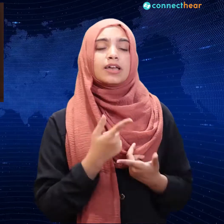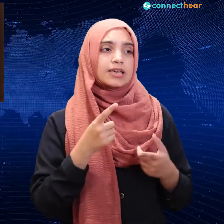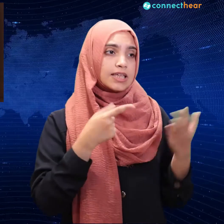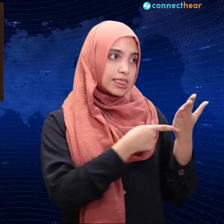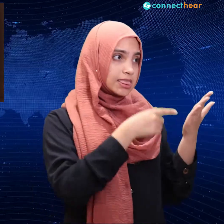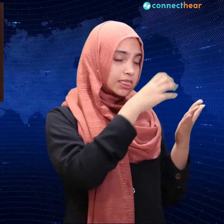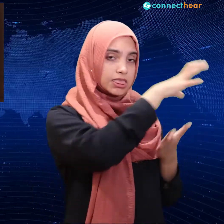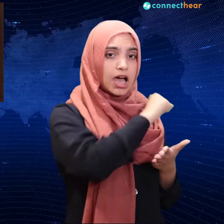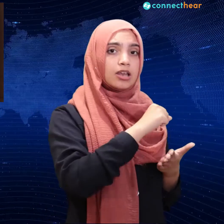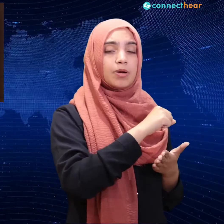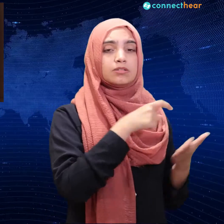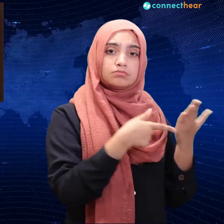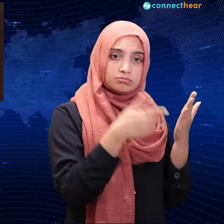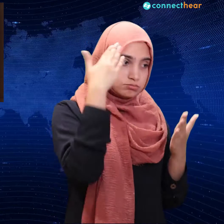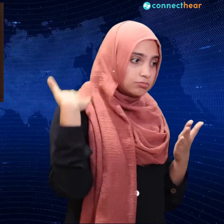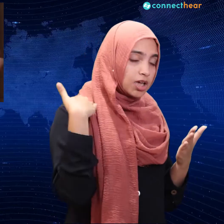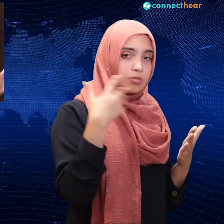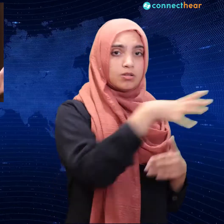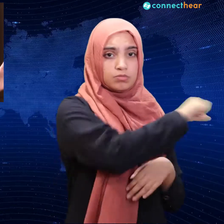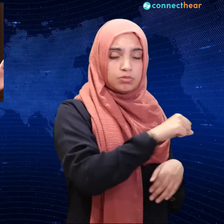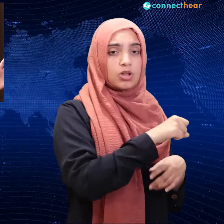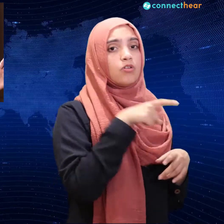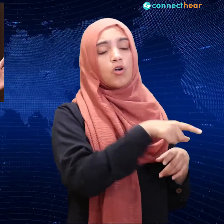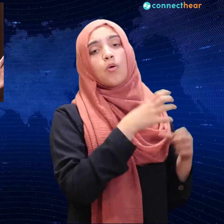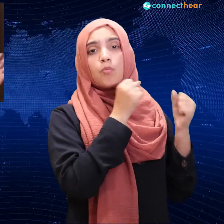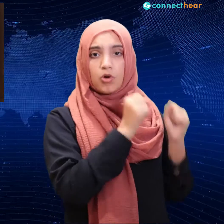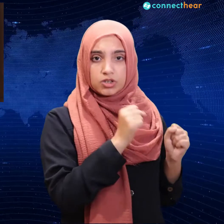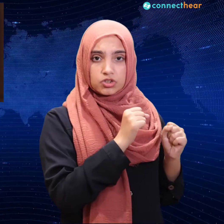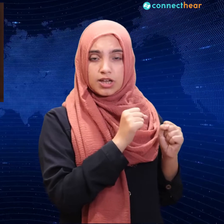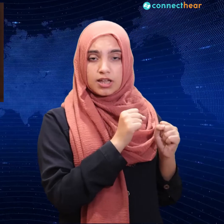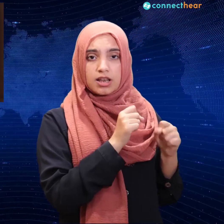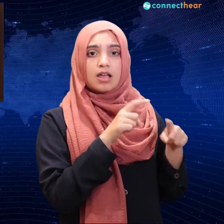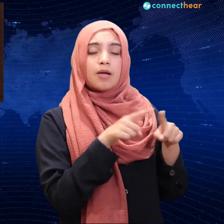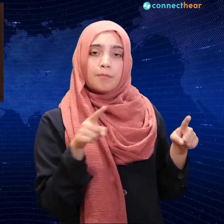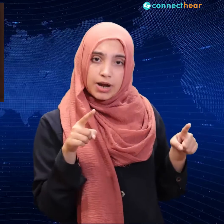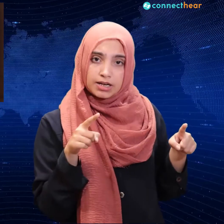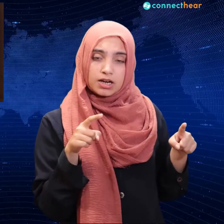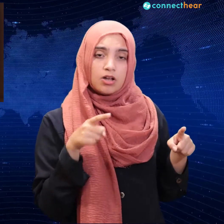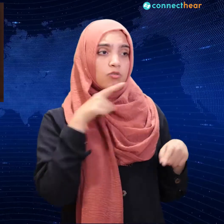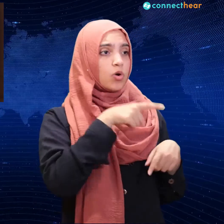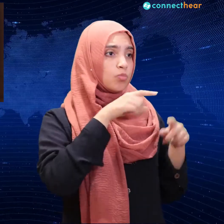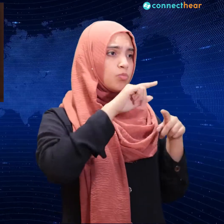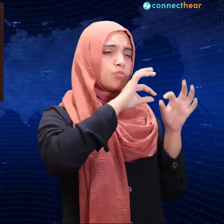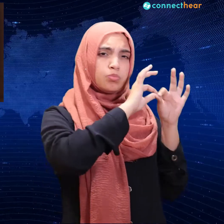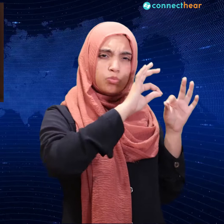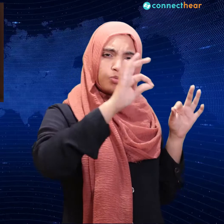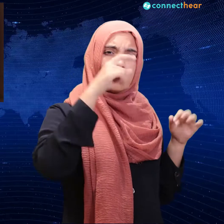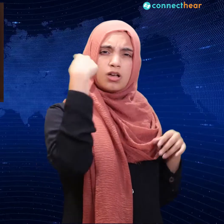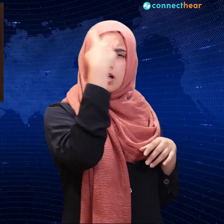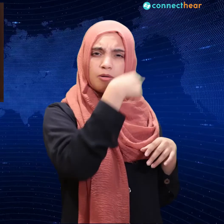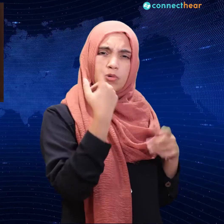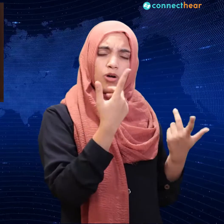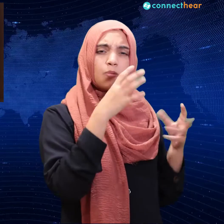take over all of Afghanistan. They would be able to take over the Pashtun areas, which is almost half, but they would not be able to, and there would be a